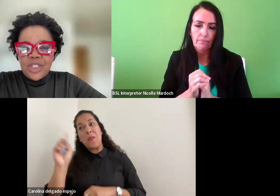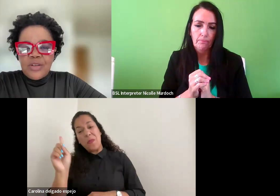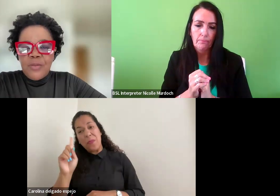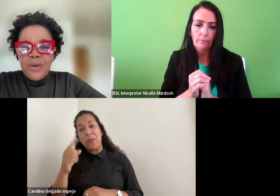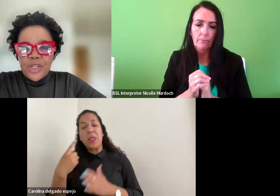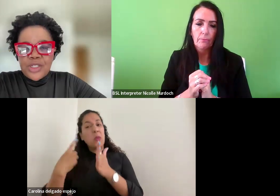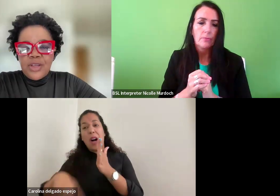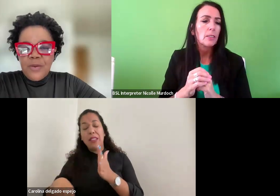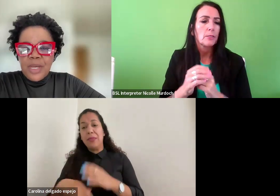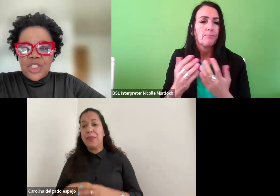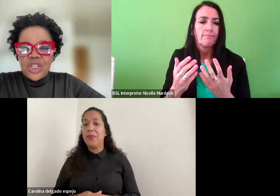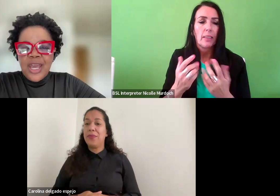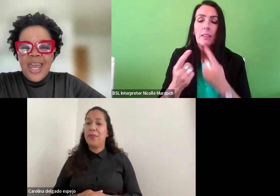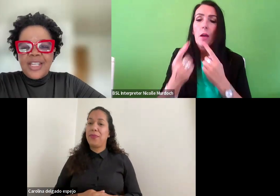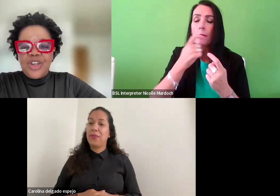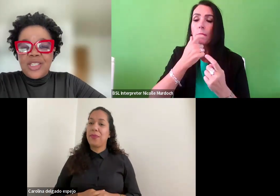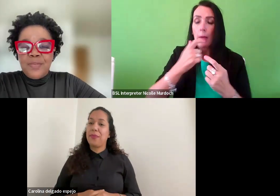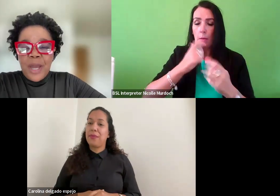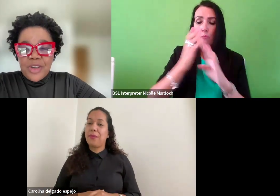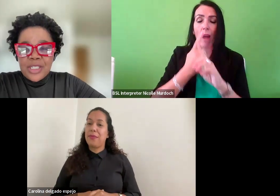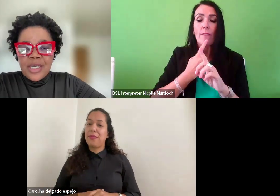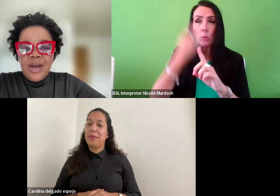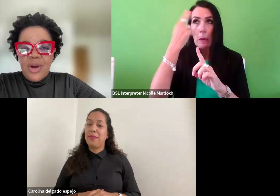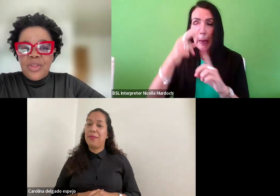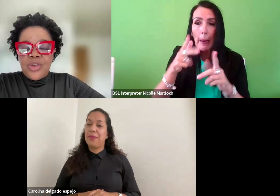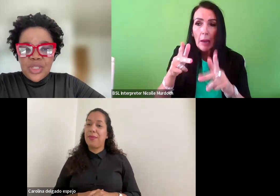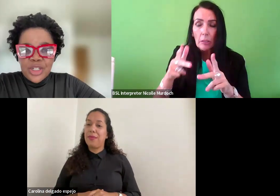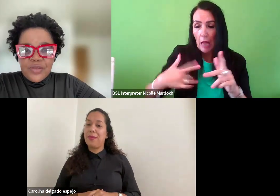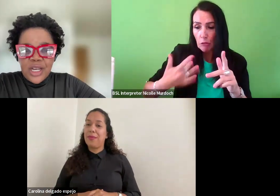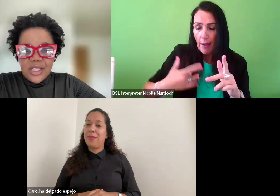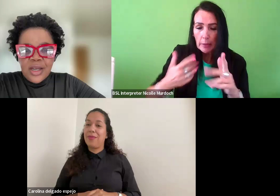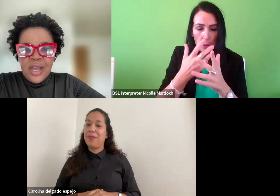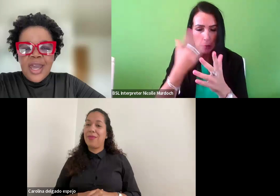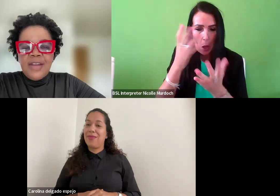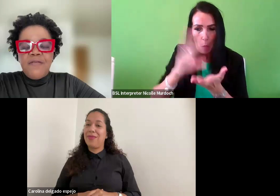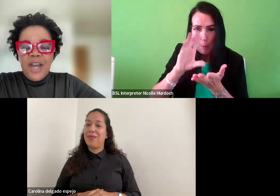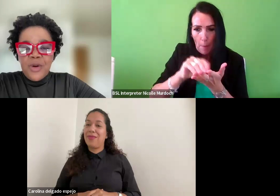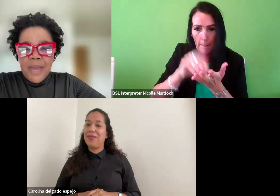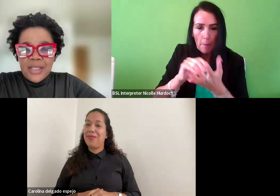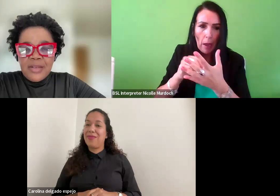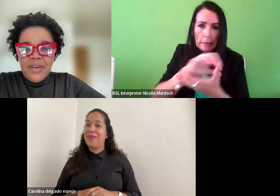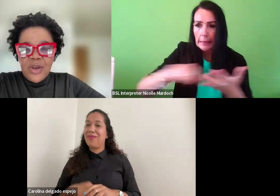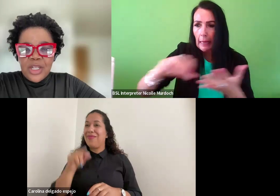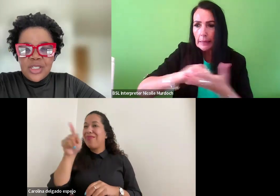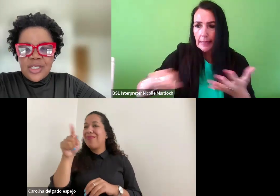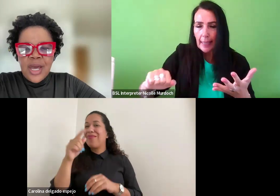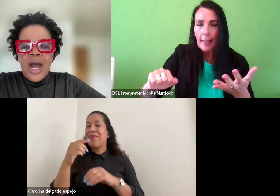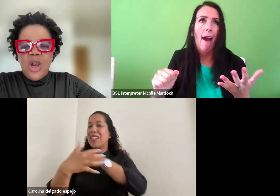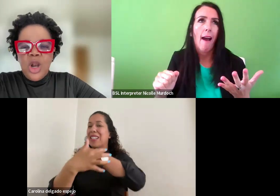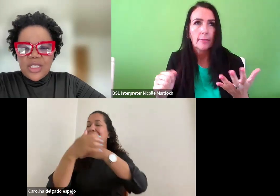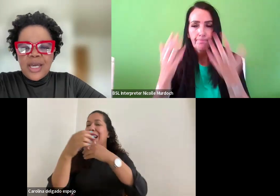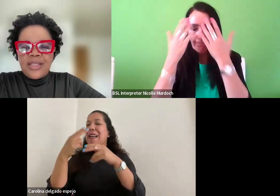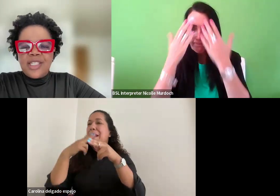of protection for personal information and transparency around the usage of data, environmental